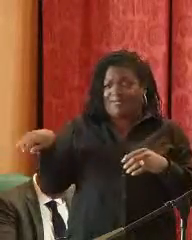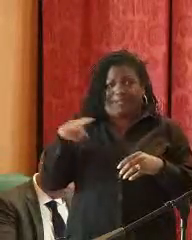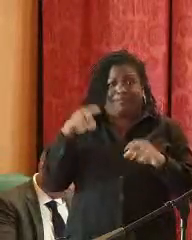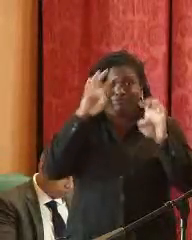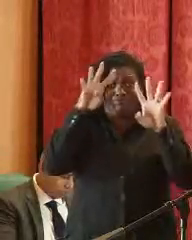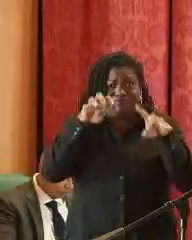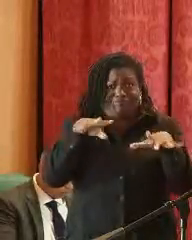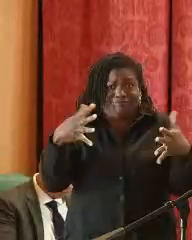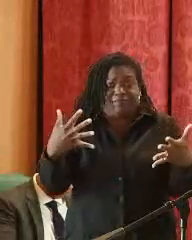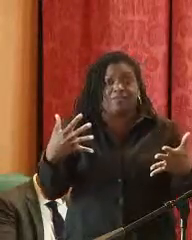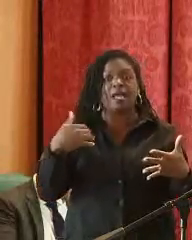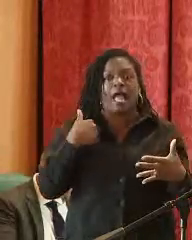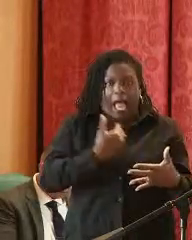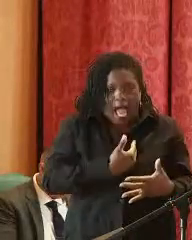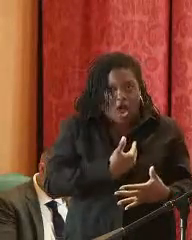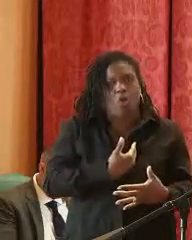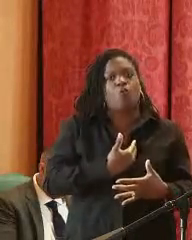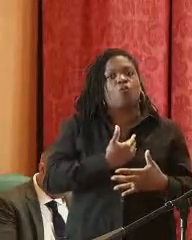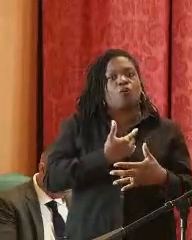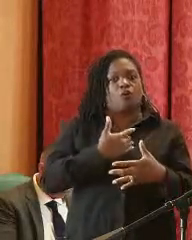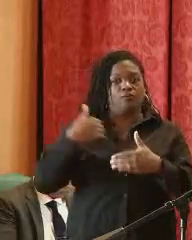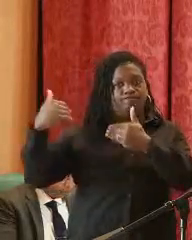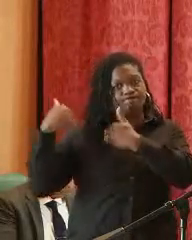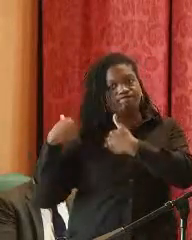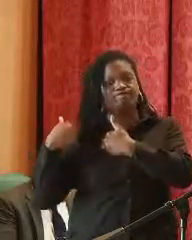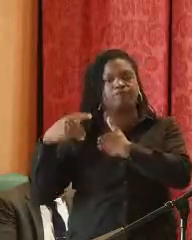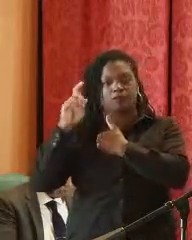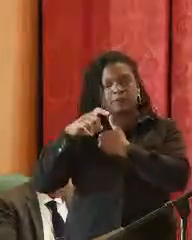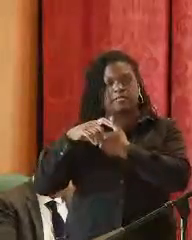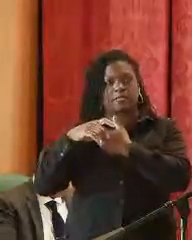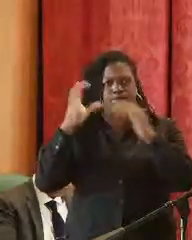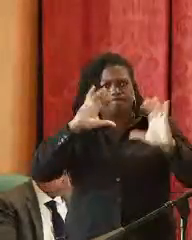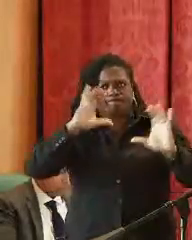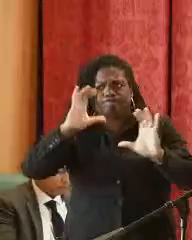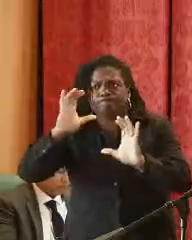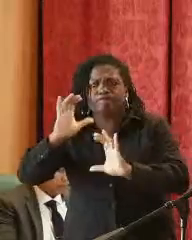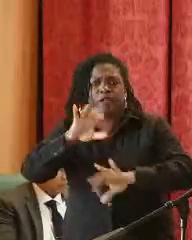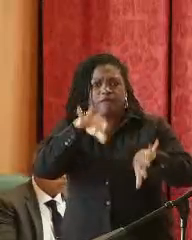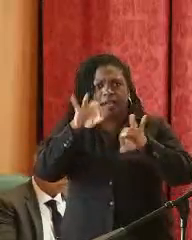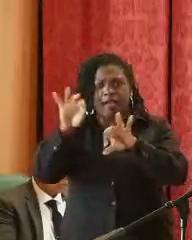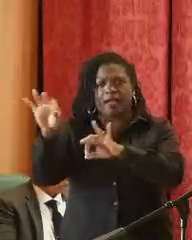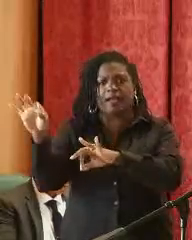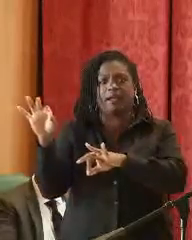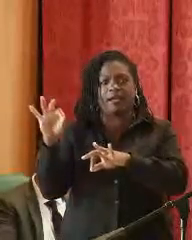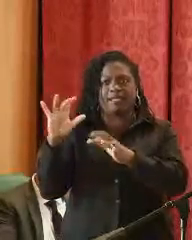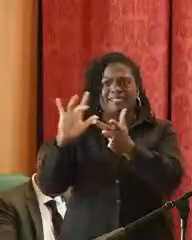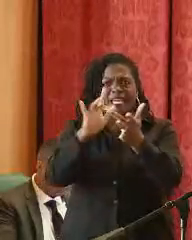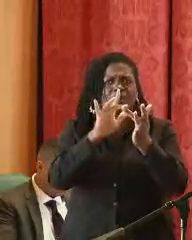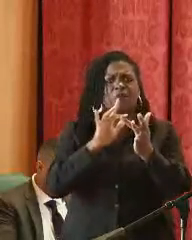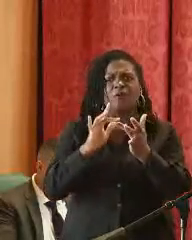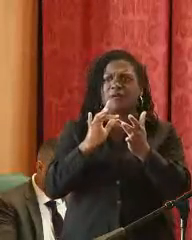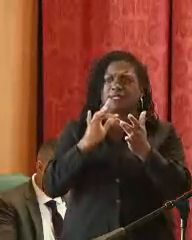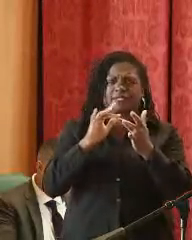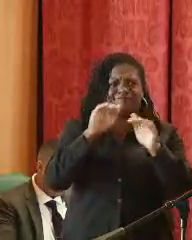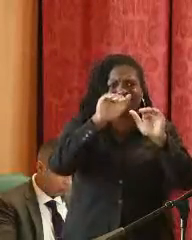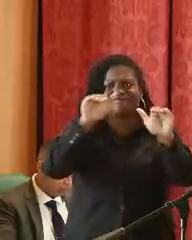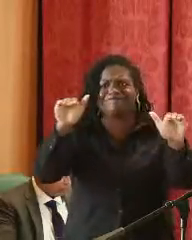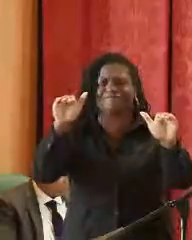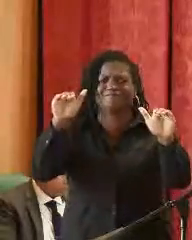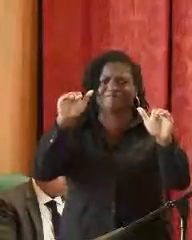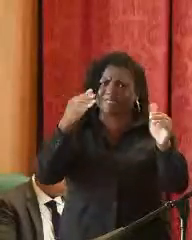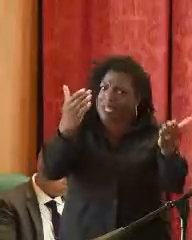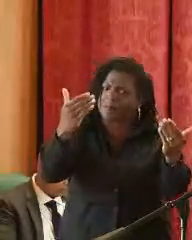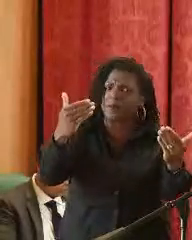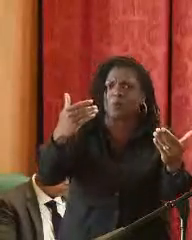help find those people, to network, to let everybody know what we can do for them, how we can try to help